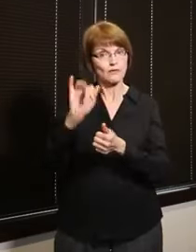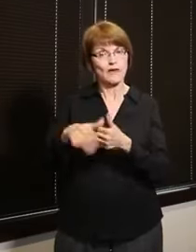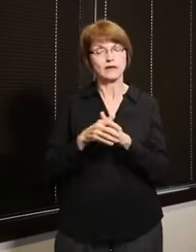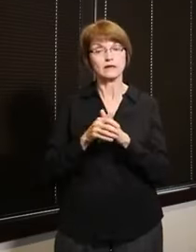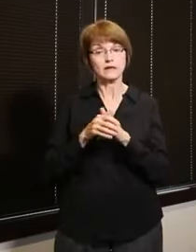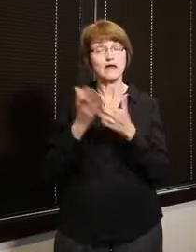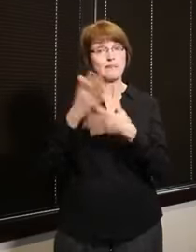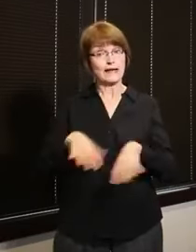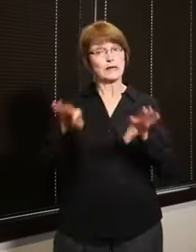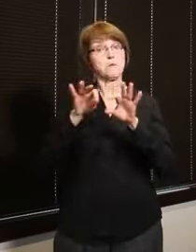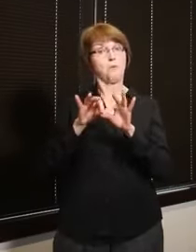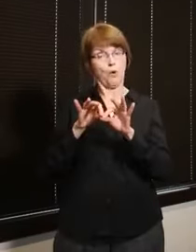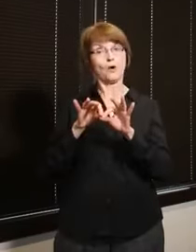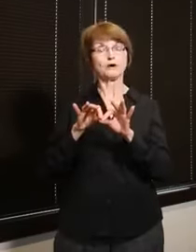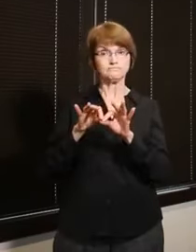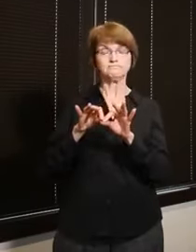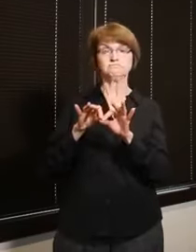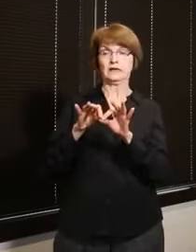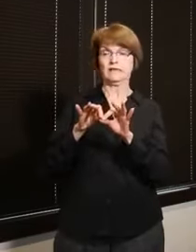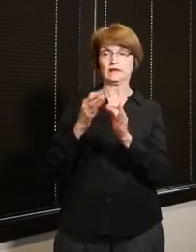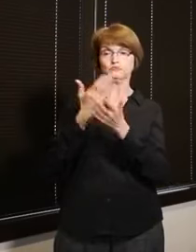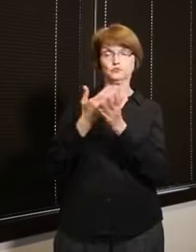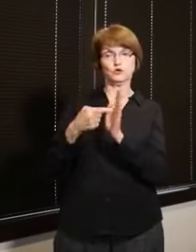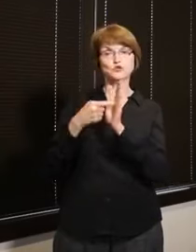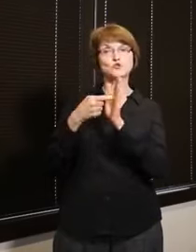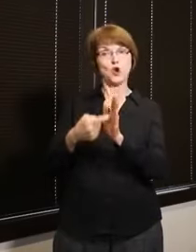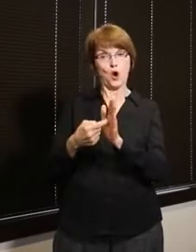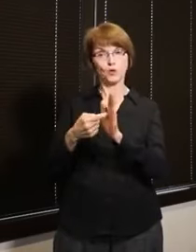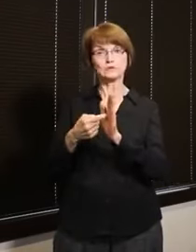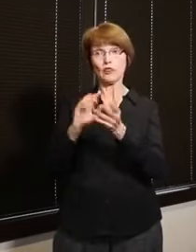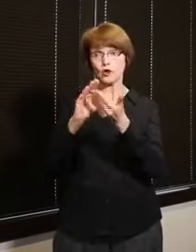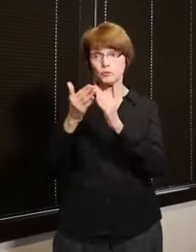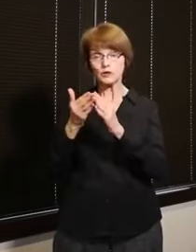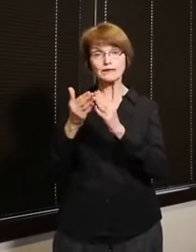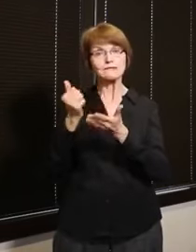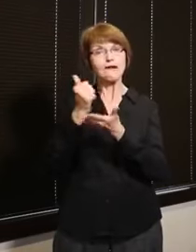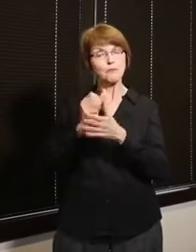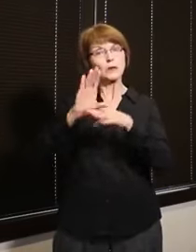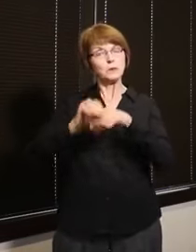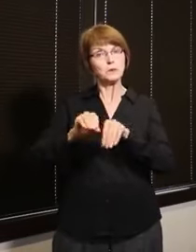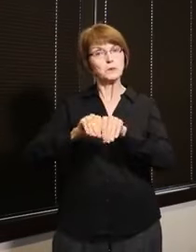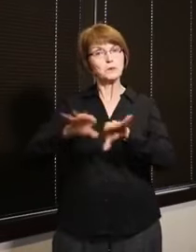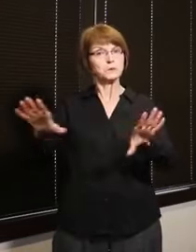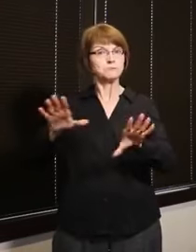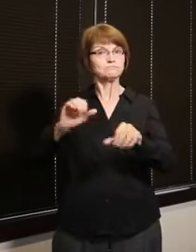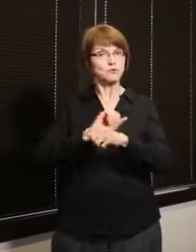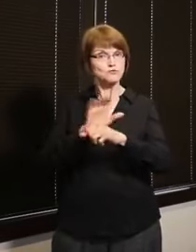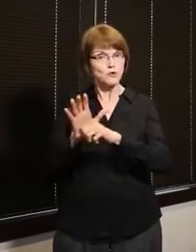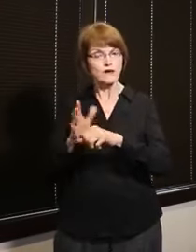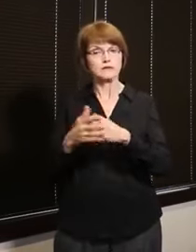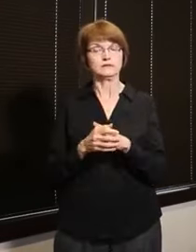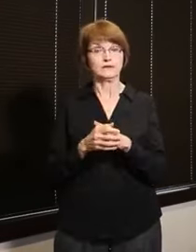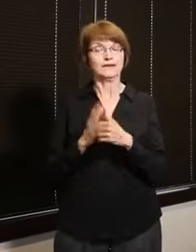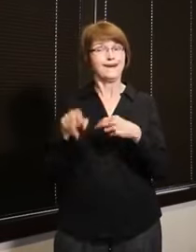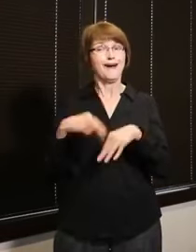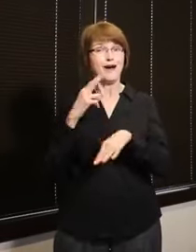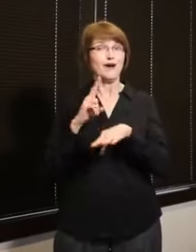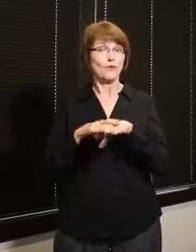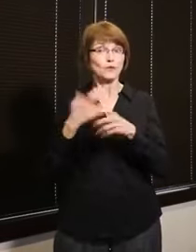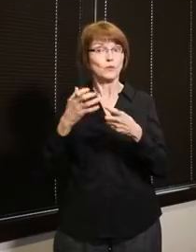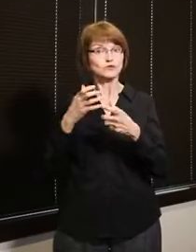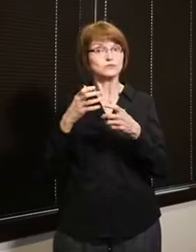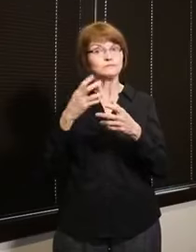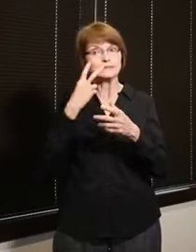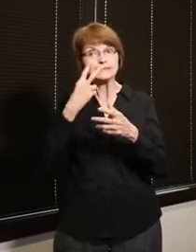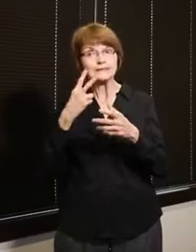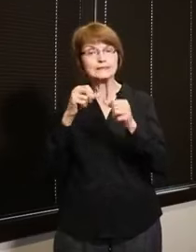an indicator of the level of suppression that we have of the virus in the community. And we, of course, want to see this number to continue to come down and